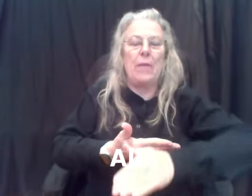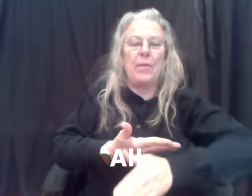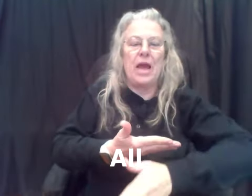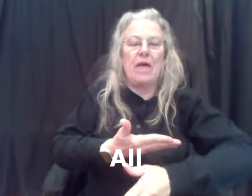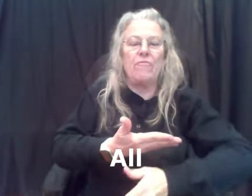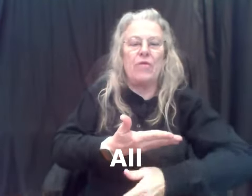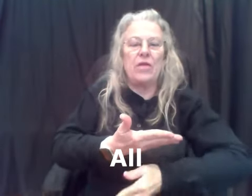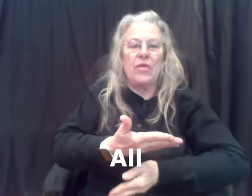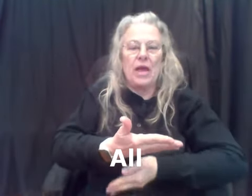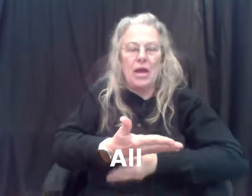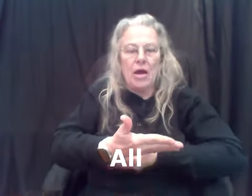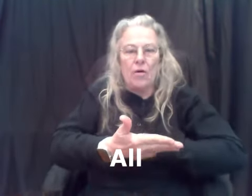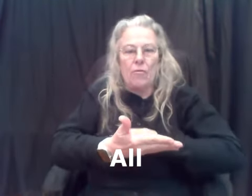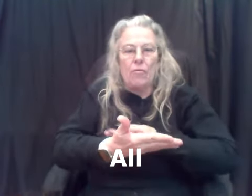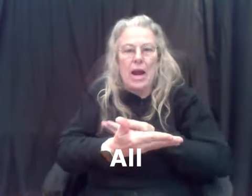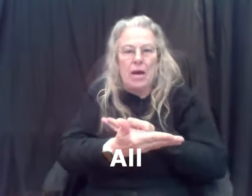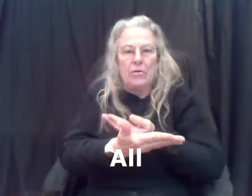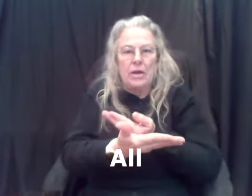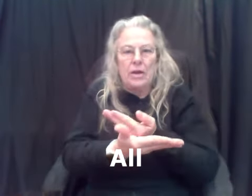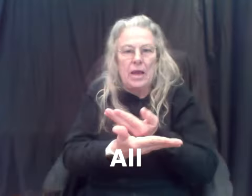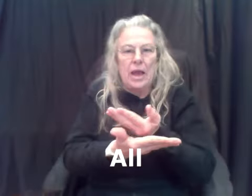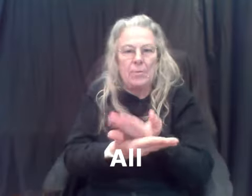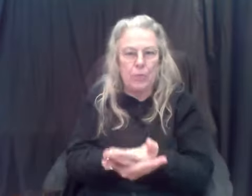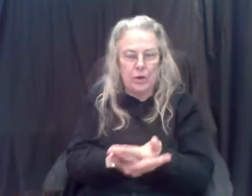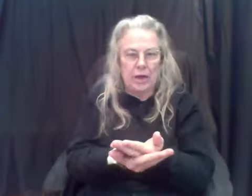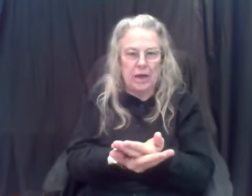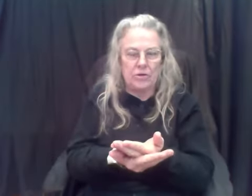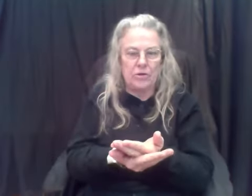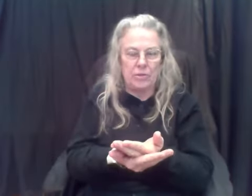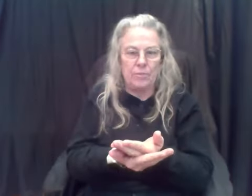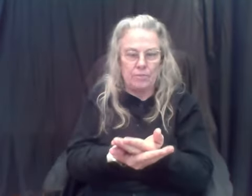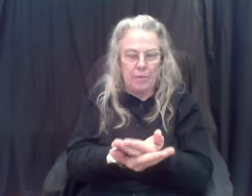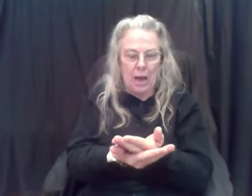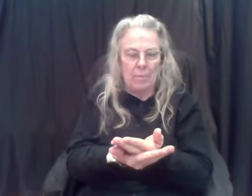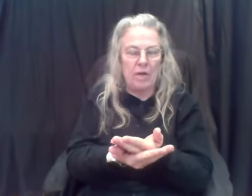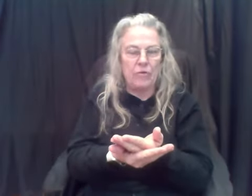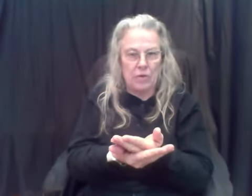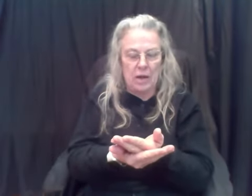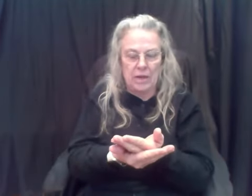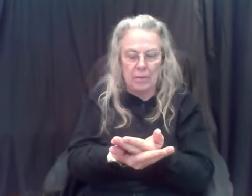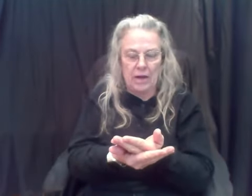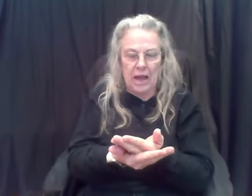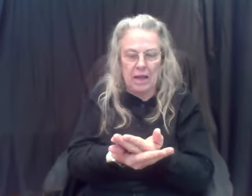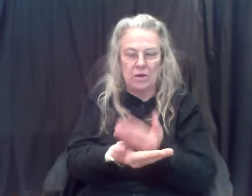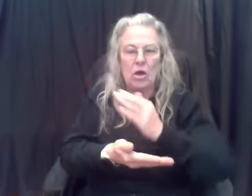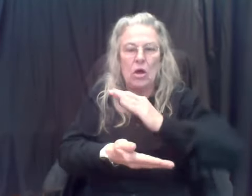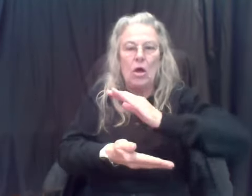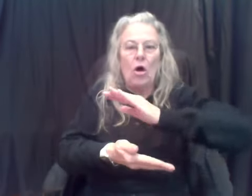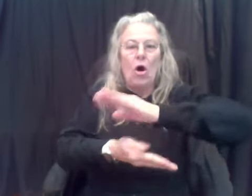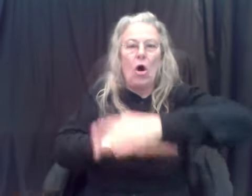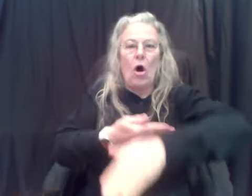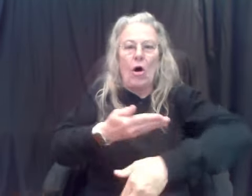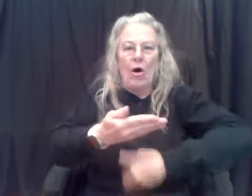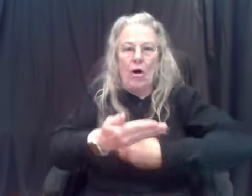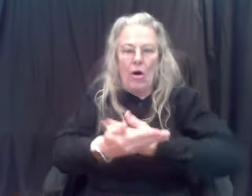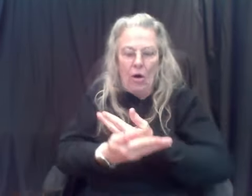everything around and put it into the palm of your non-dominant hand all